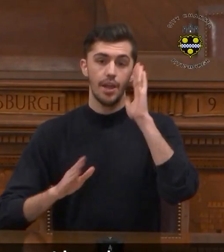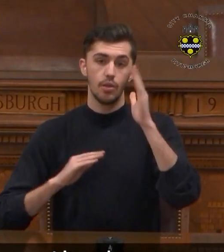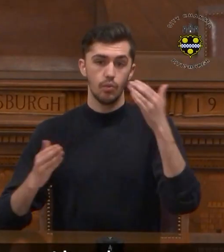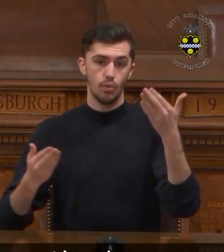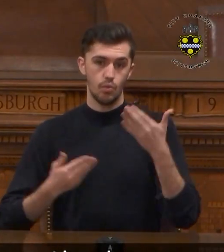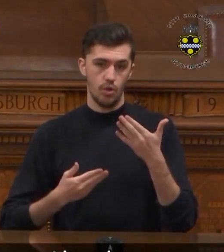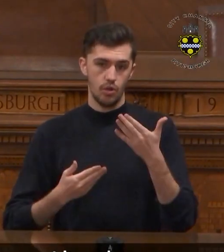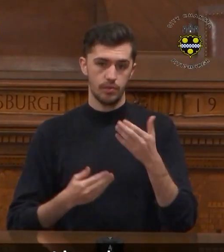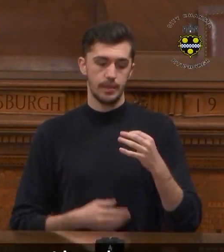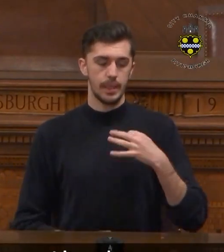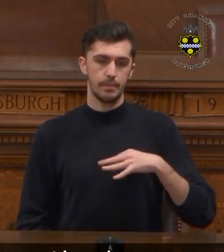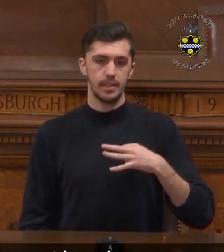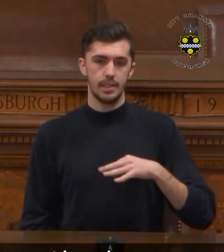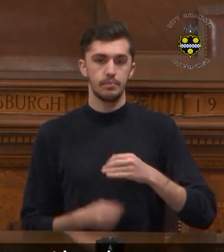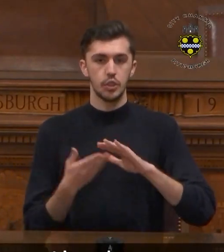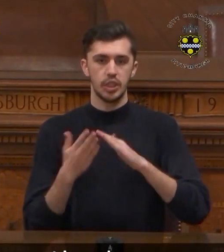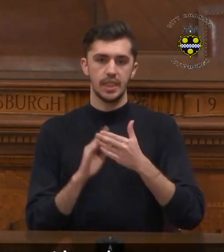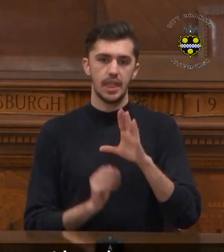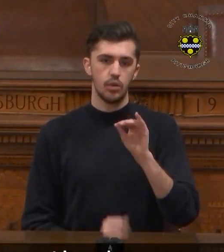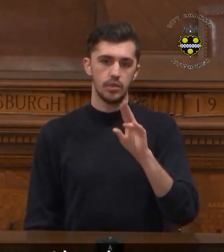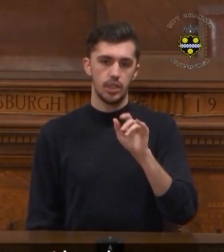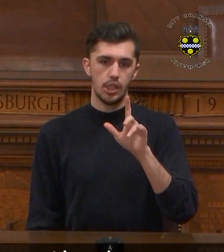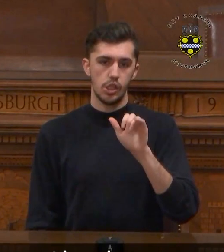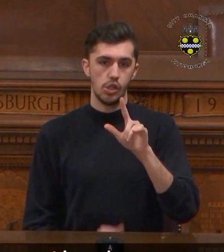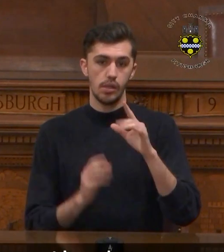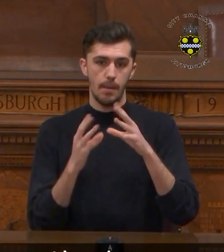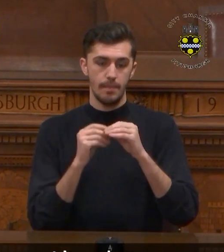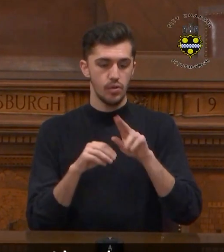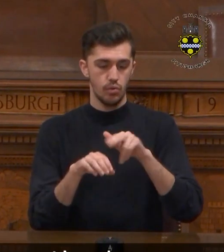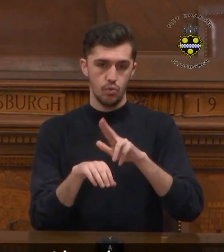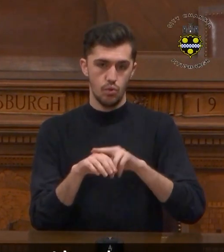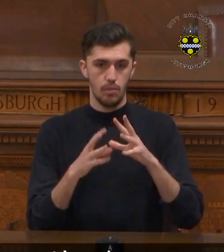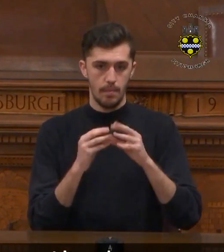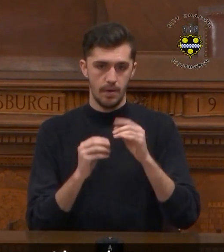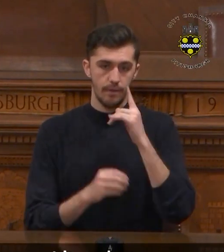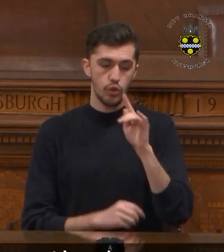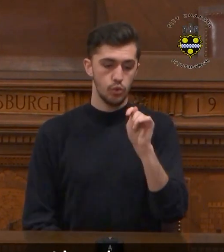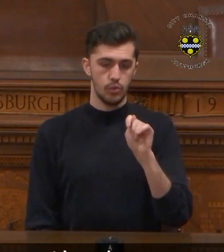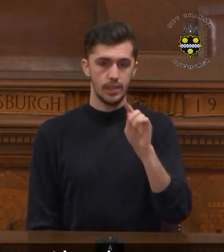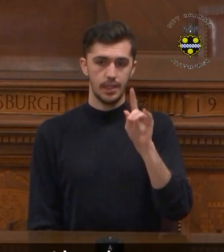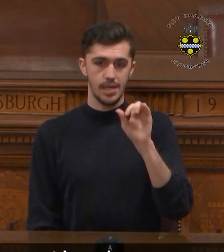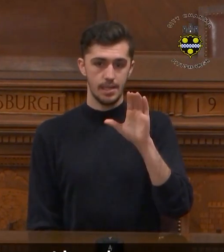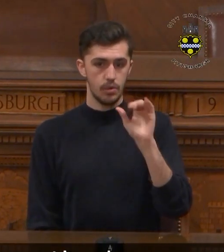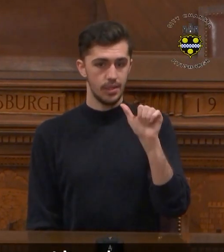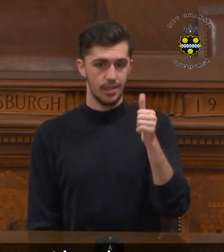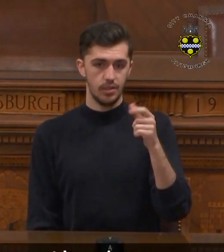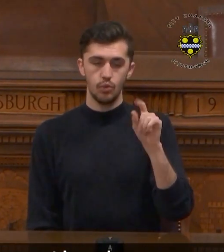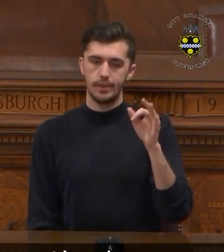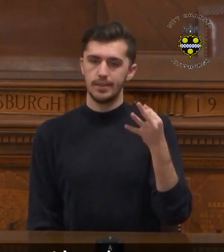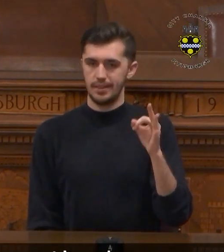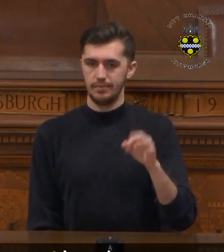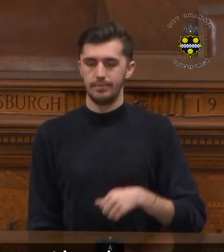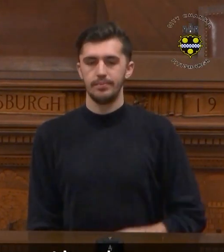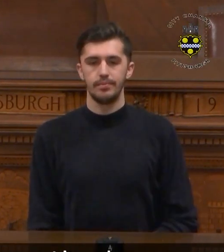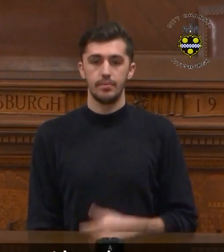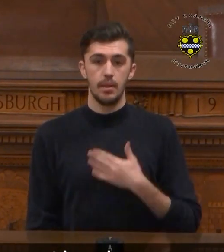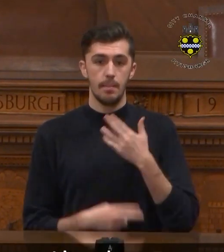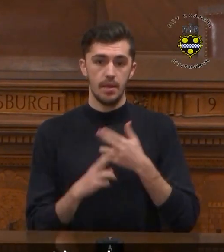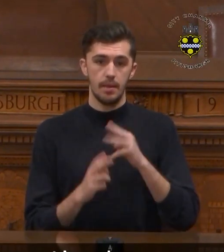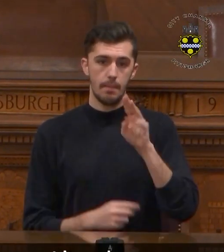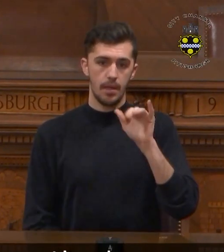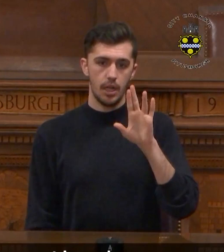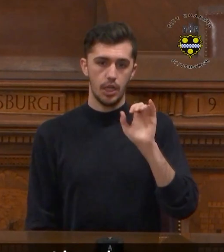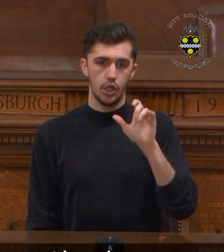Hello and welcome to the Pittsburgh City Council regular meeting of Tuesday, December 10th, 2019. My name is